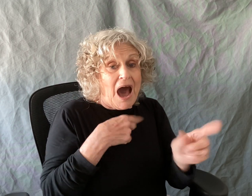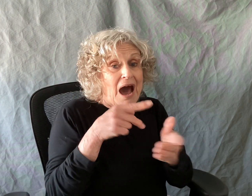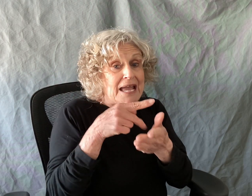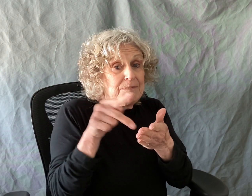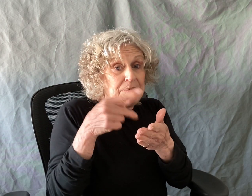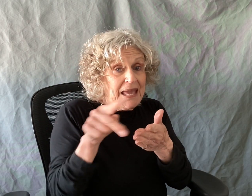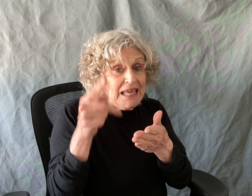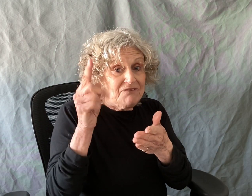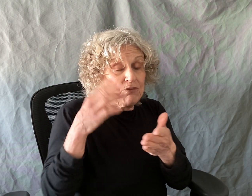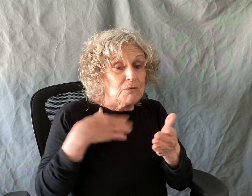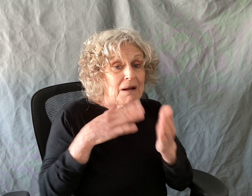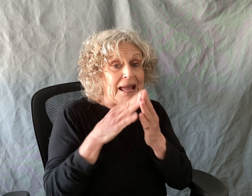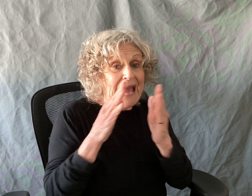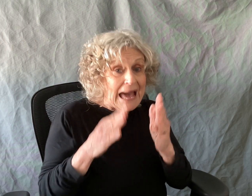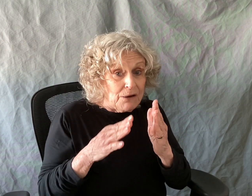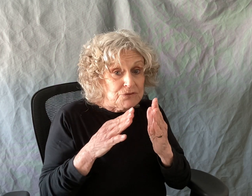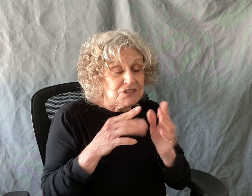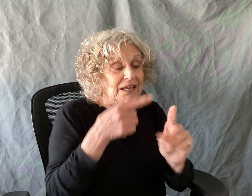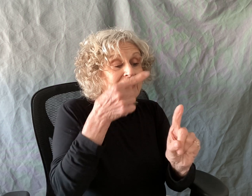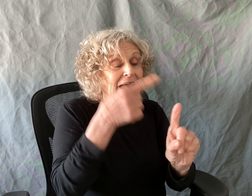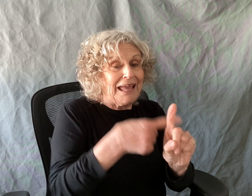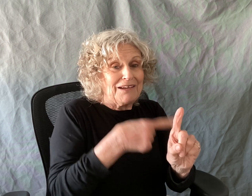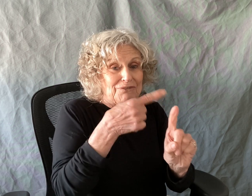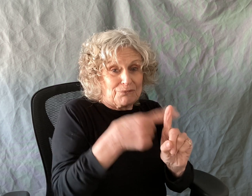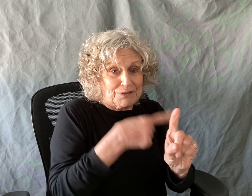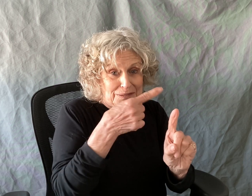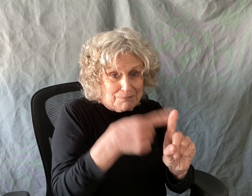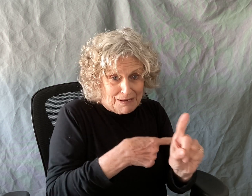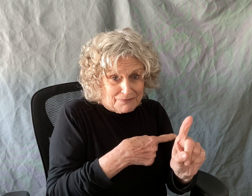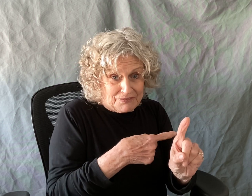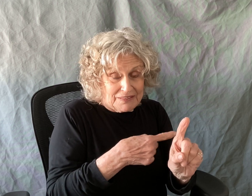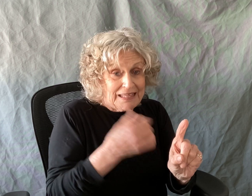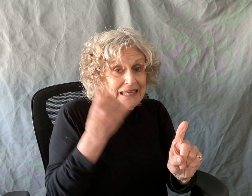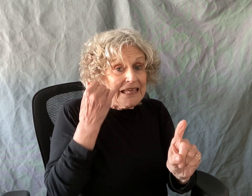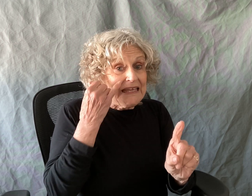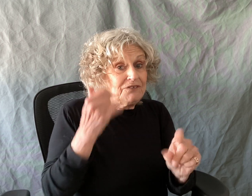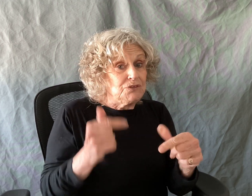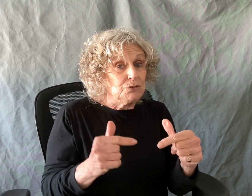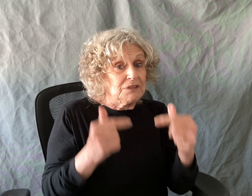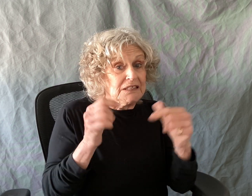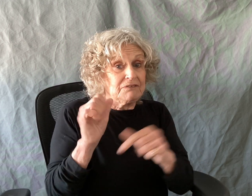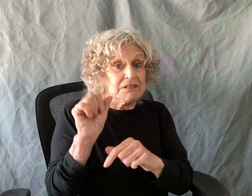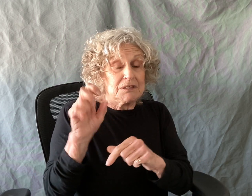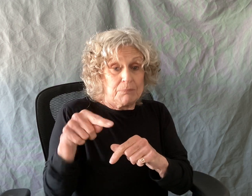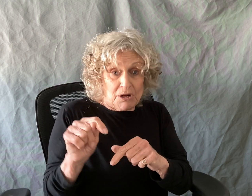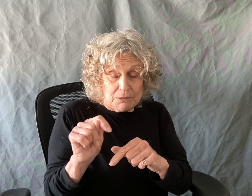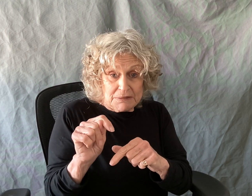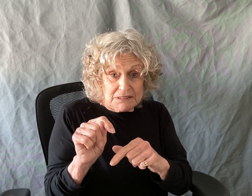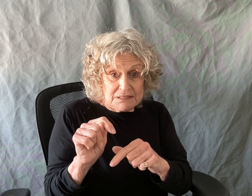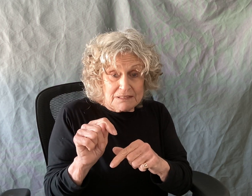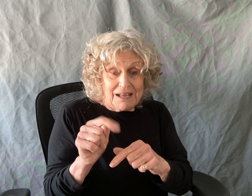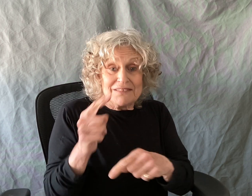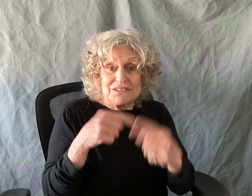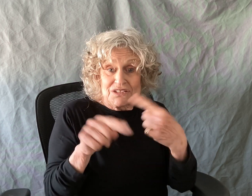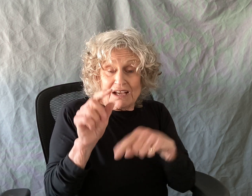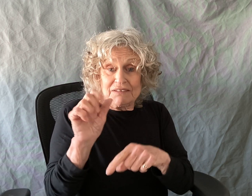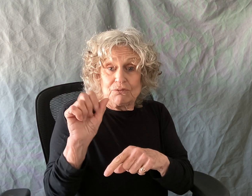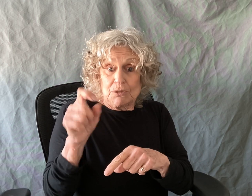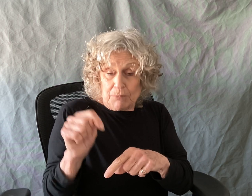I pay for my house every month. If you live in an apartment, the sign for